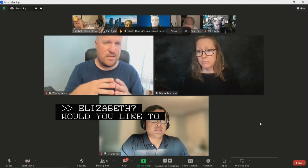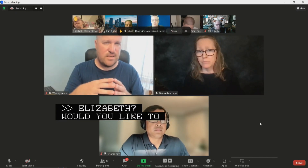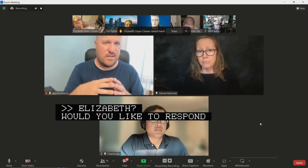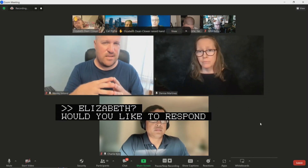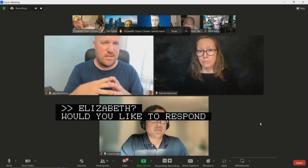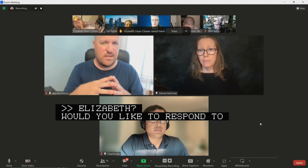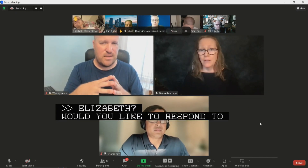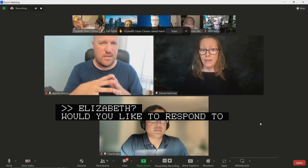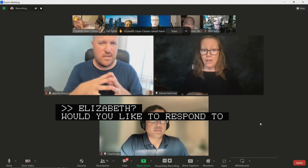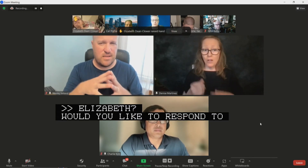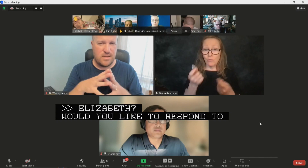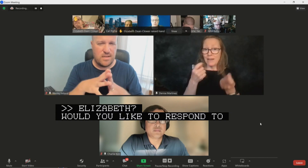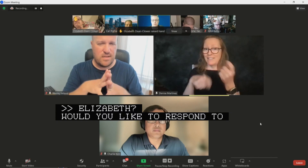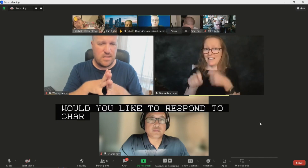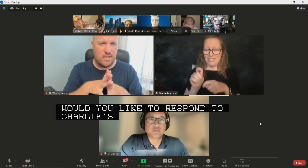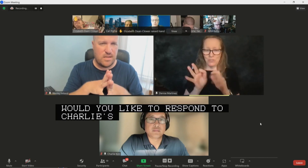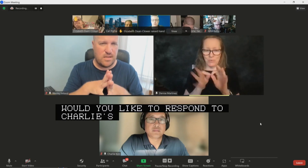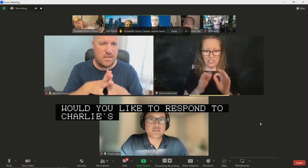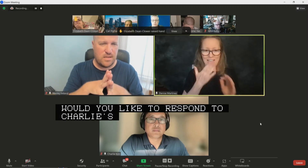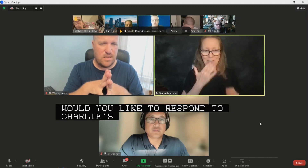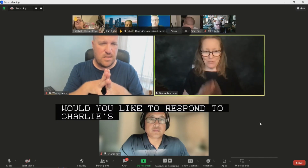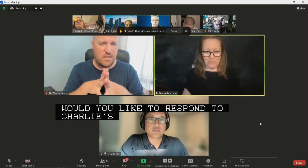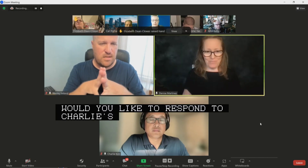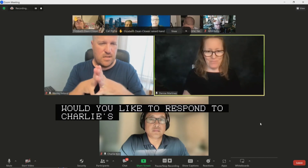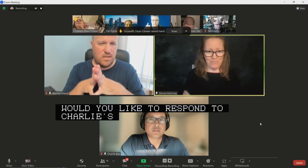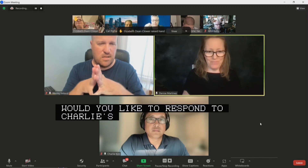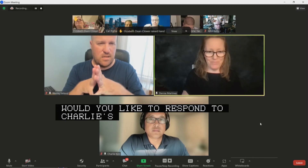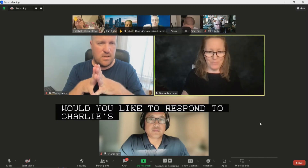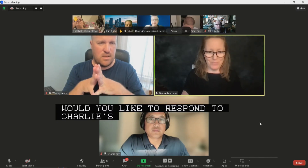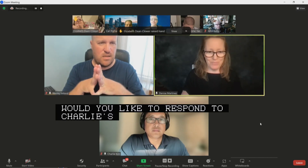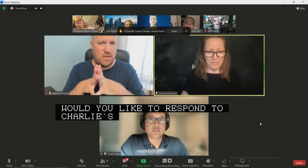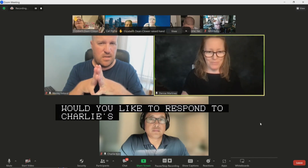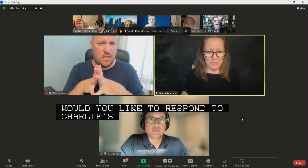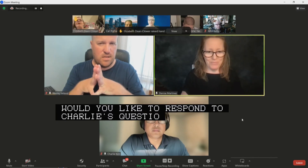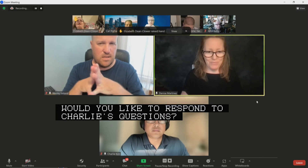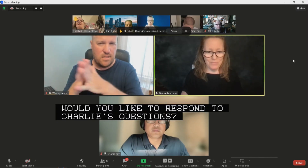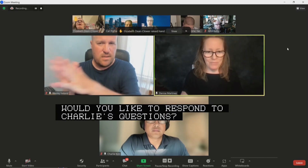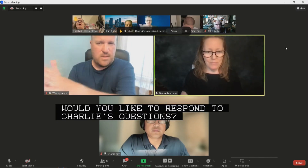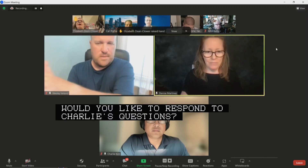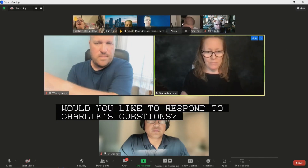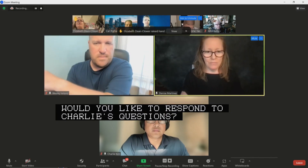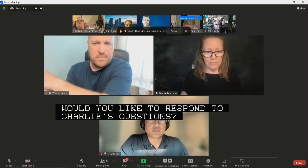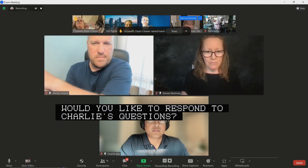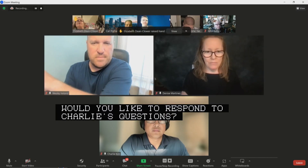Denise, I'm here if you want to switch. Great, yes, switch, thank you.